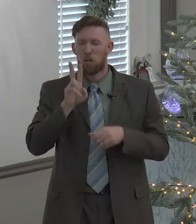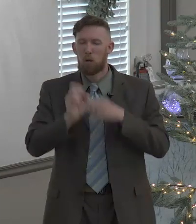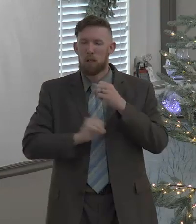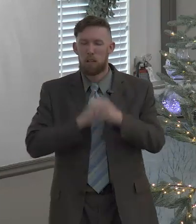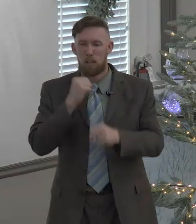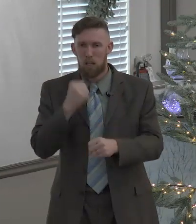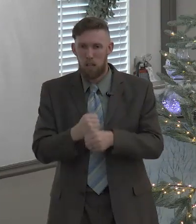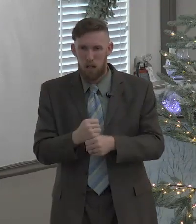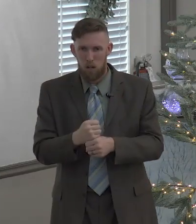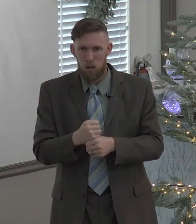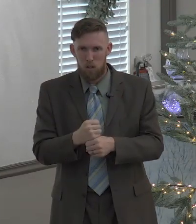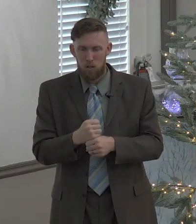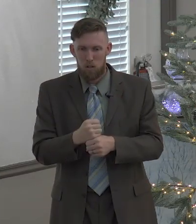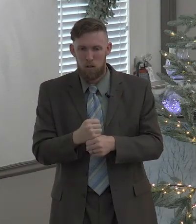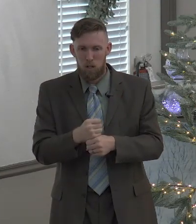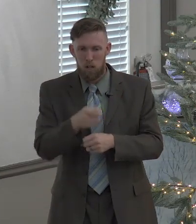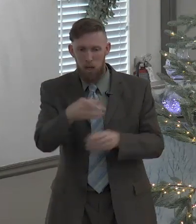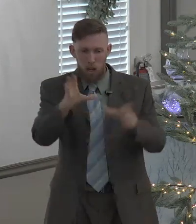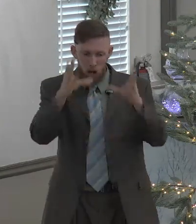And then he spent